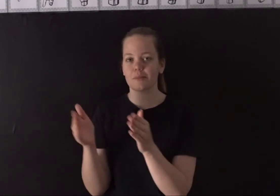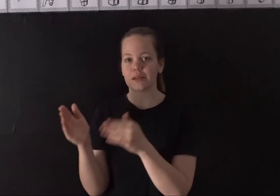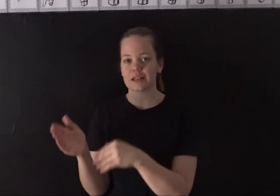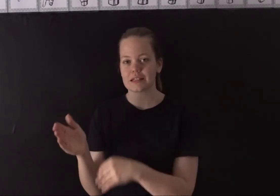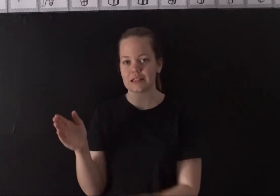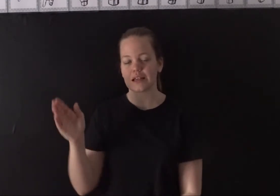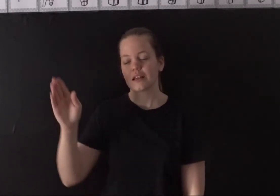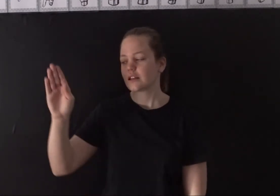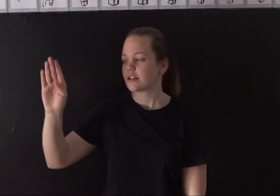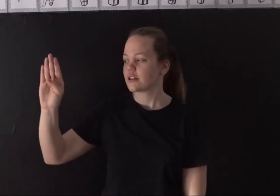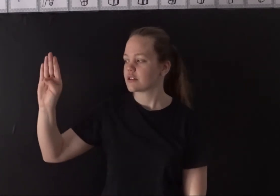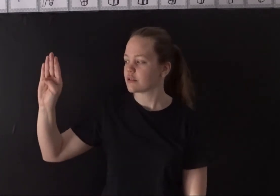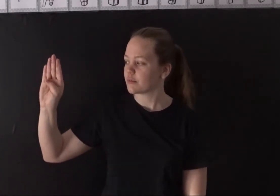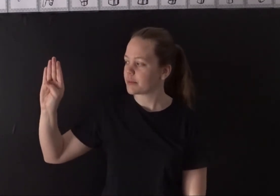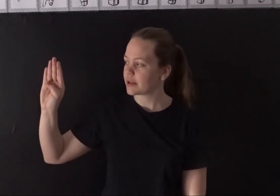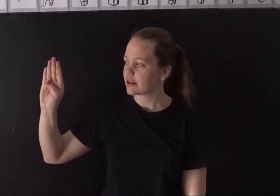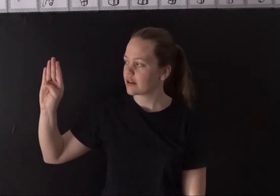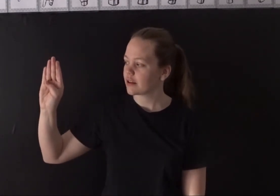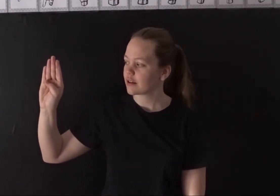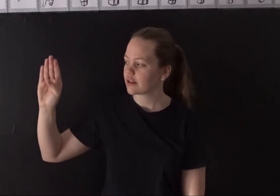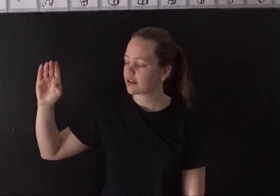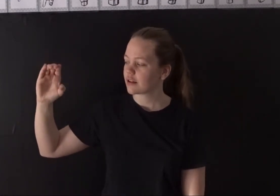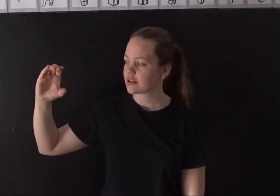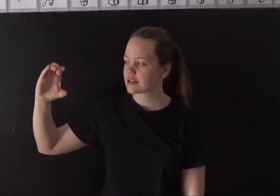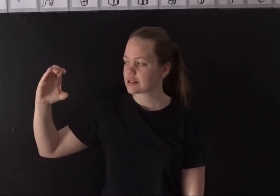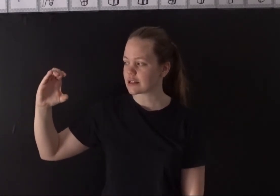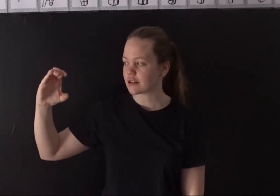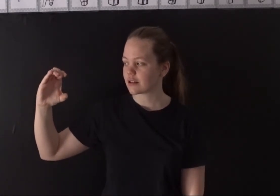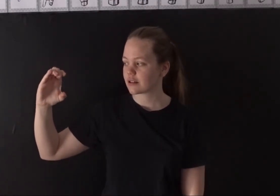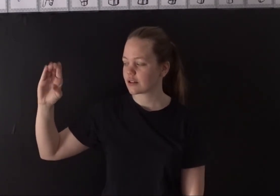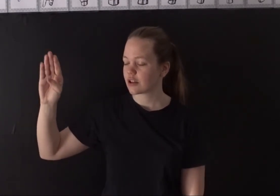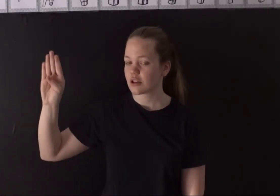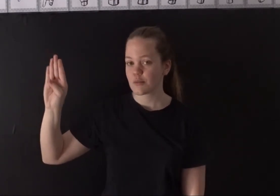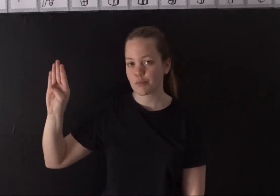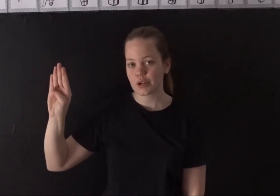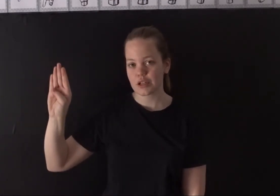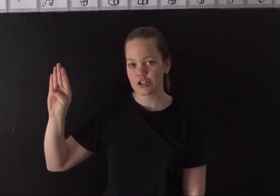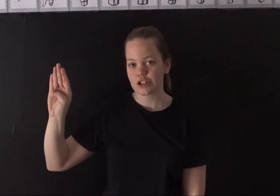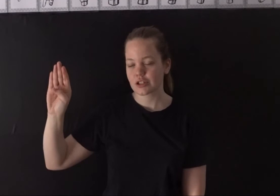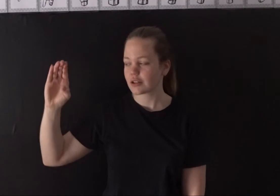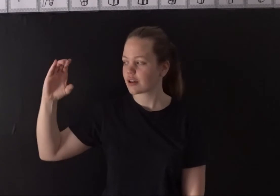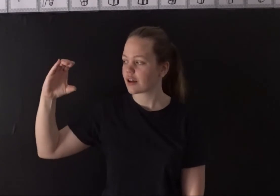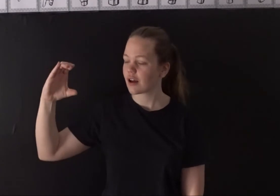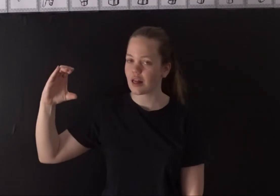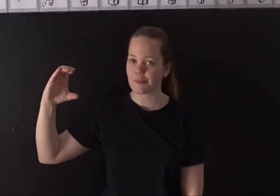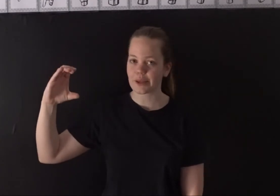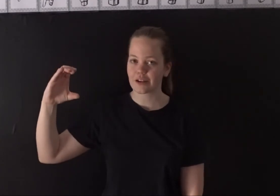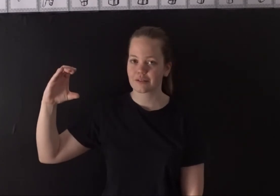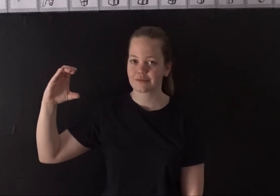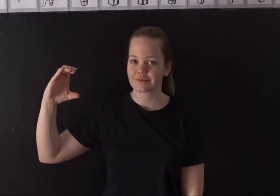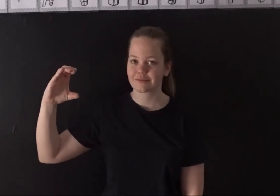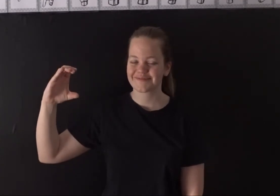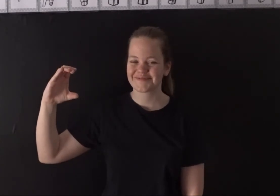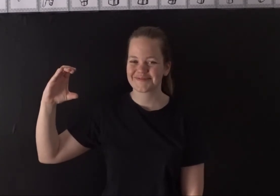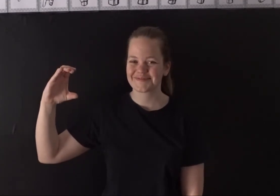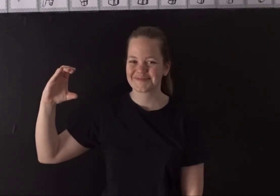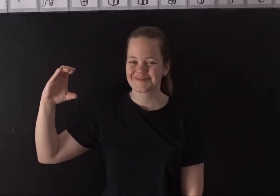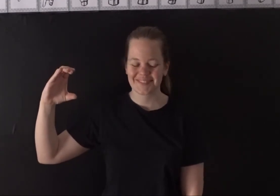Columbia, C. So B, C. British Columbia.